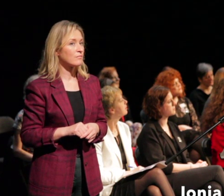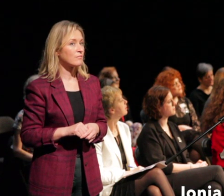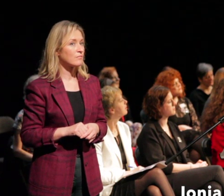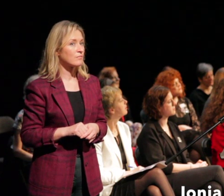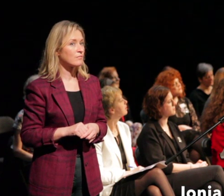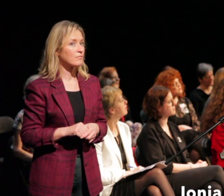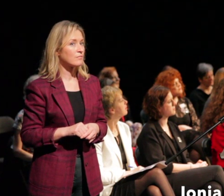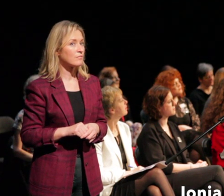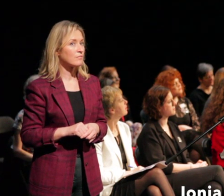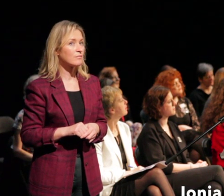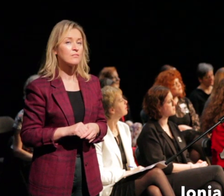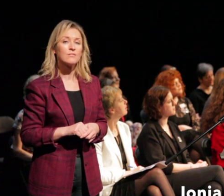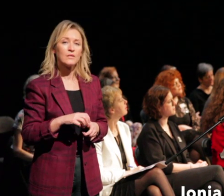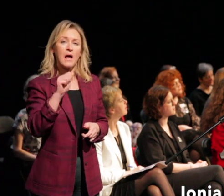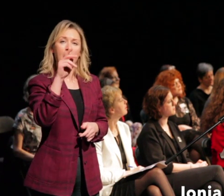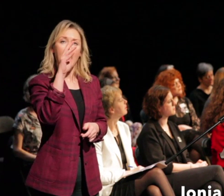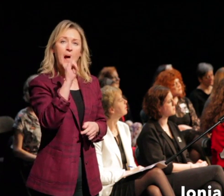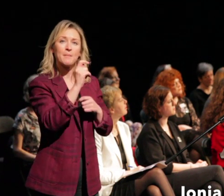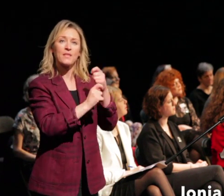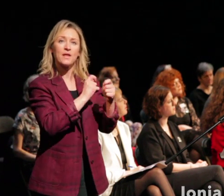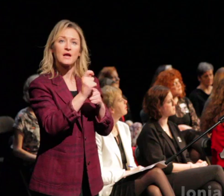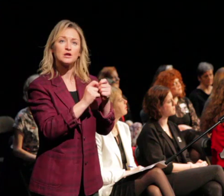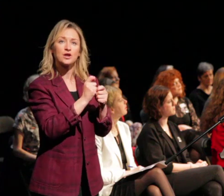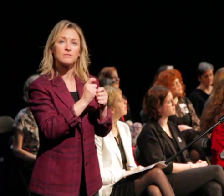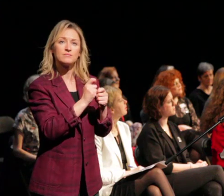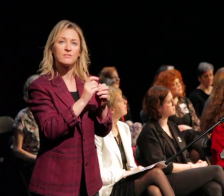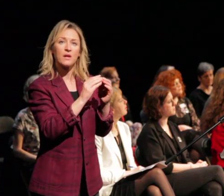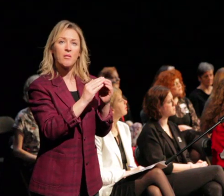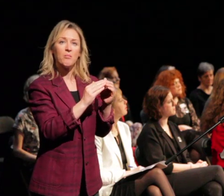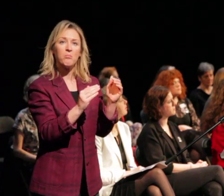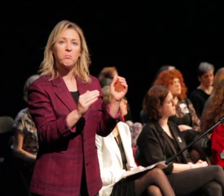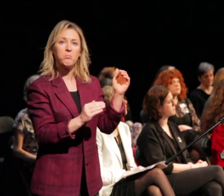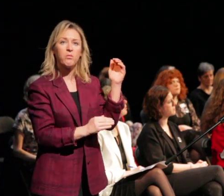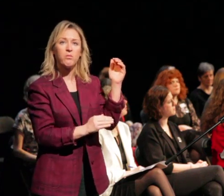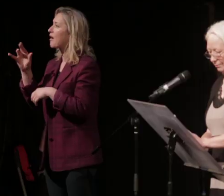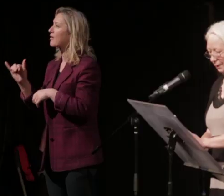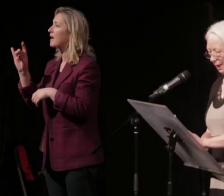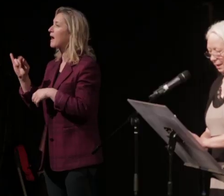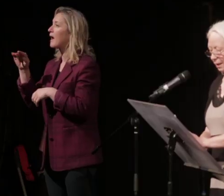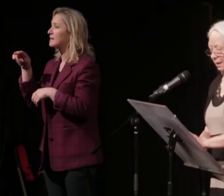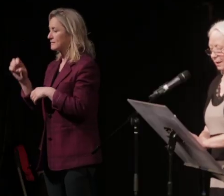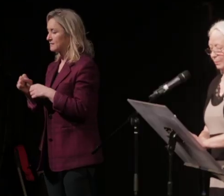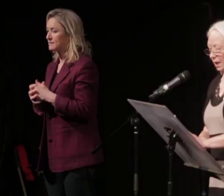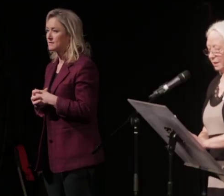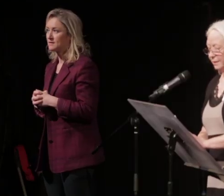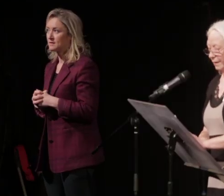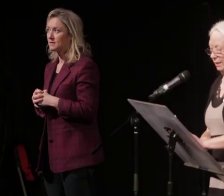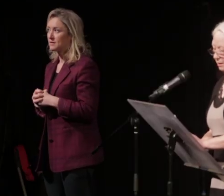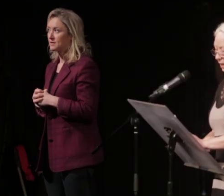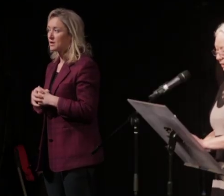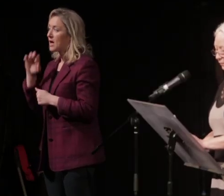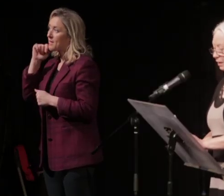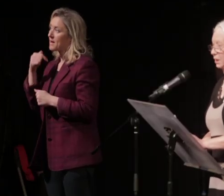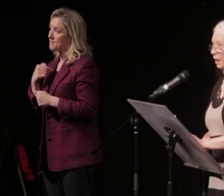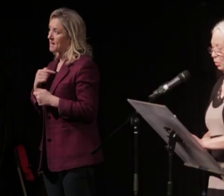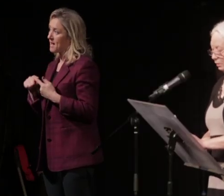takilt. The Abbey has been a force of disempowerment for us and for other artists like us. Because Gary